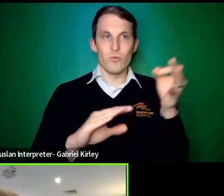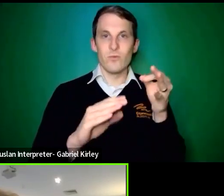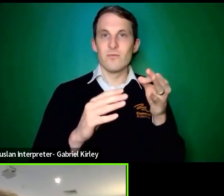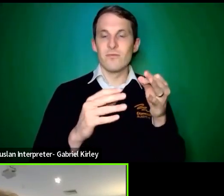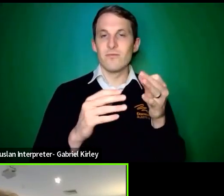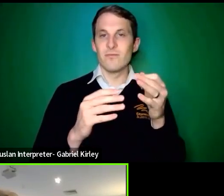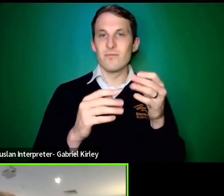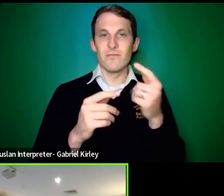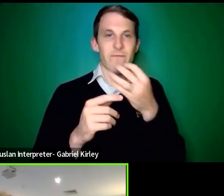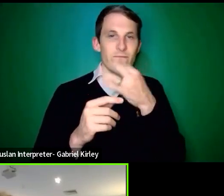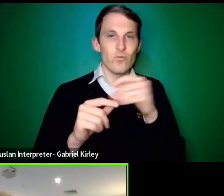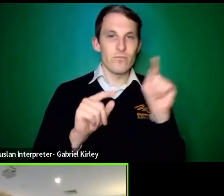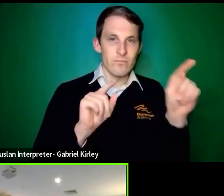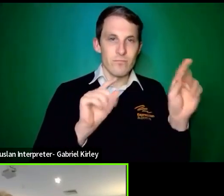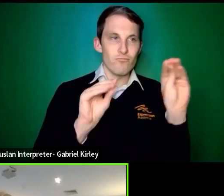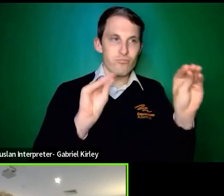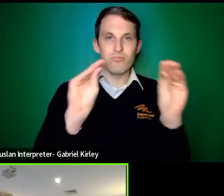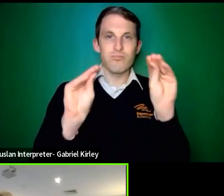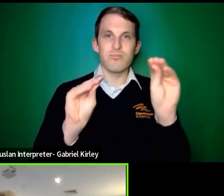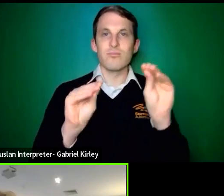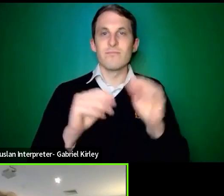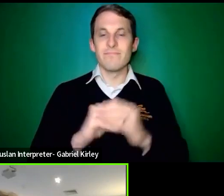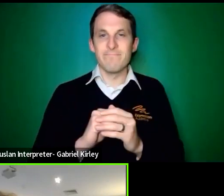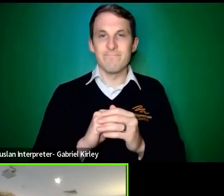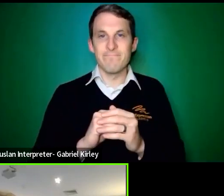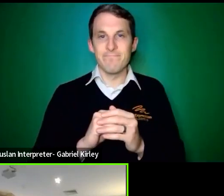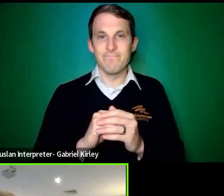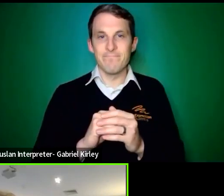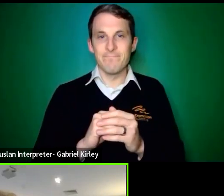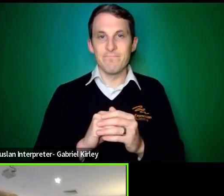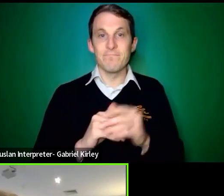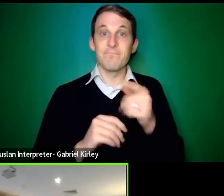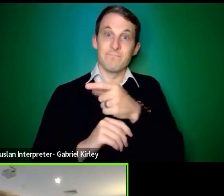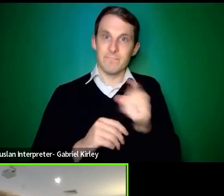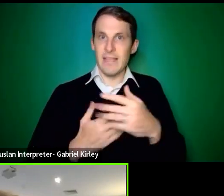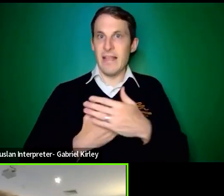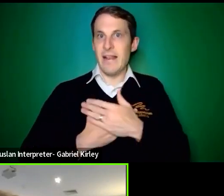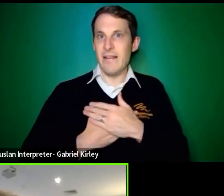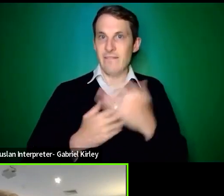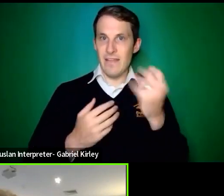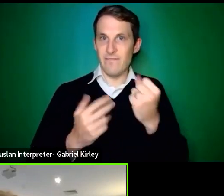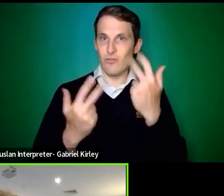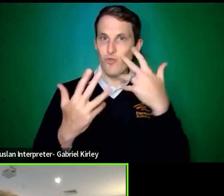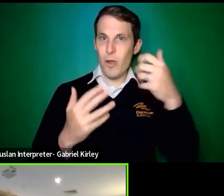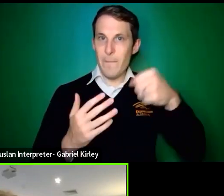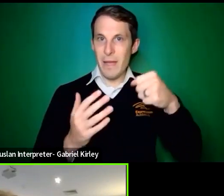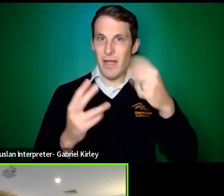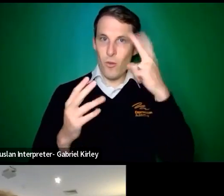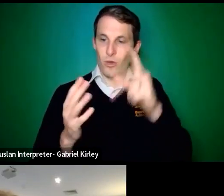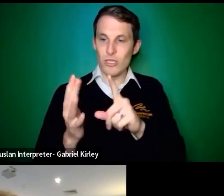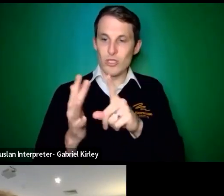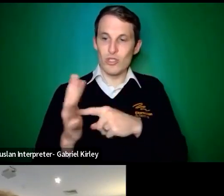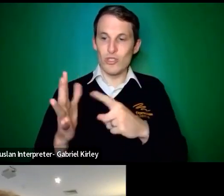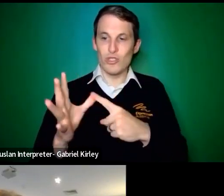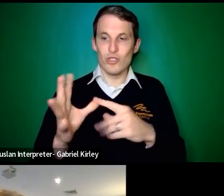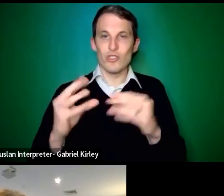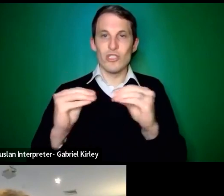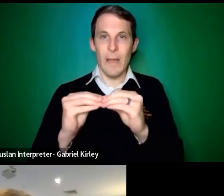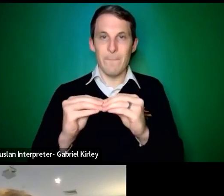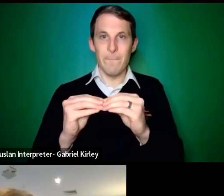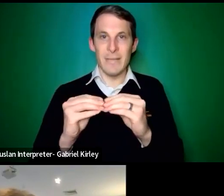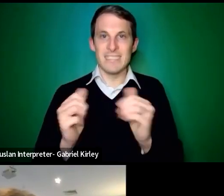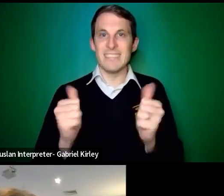popular. Loving the show bags that they're getting, the jab done bags and the little gifts that are in them. Thanks very much,